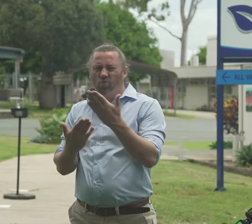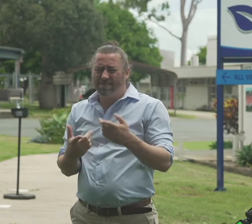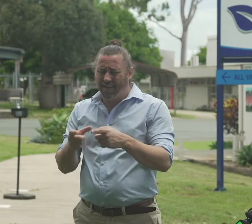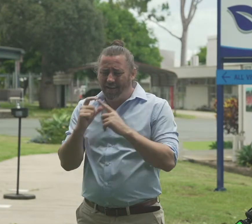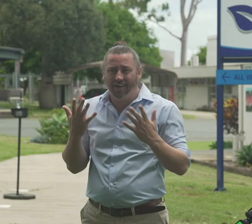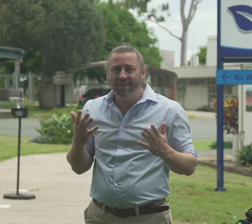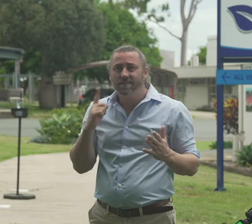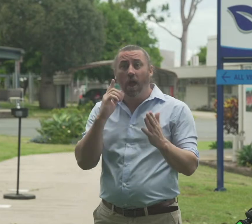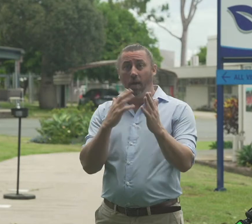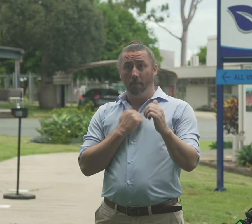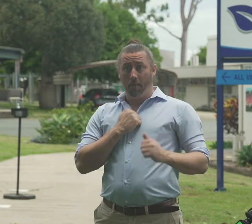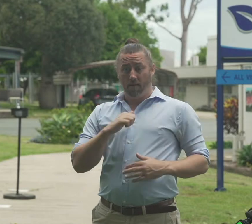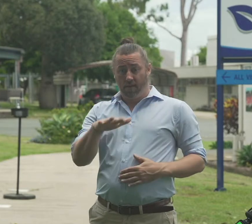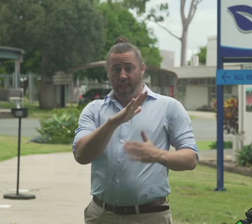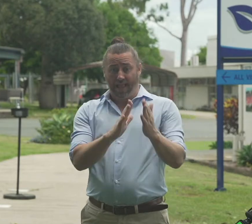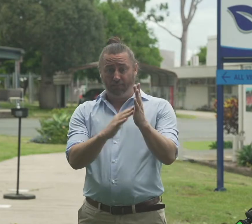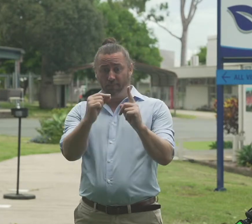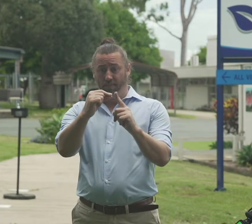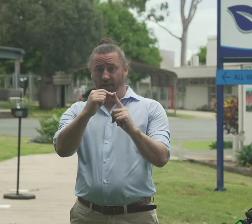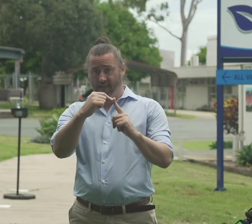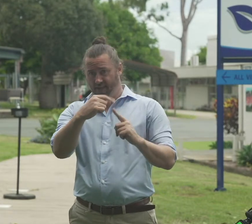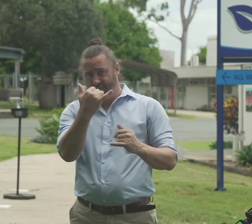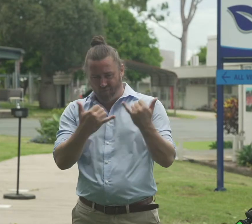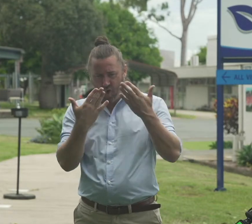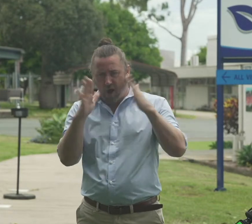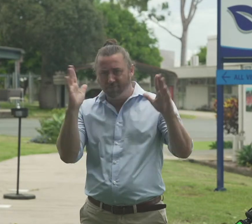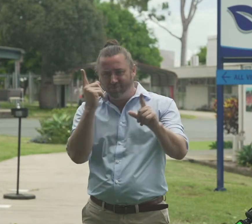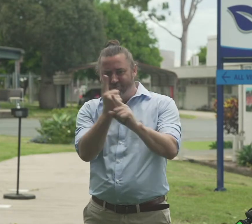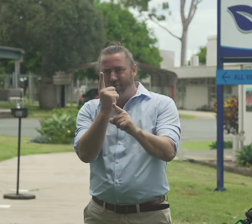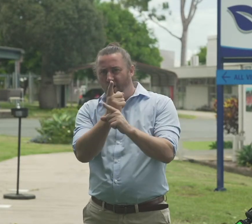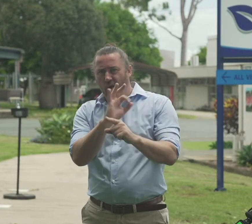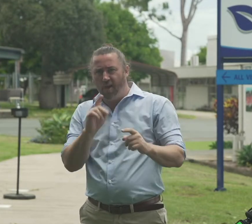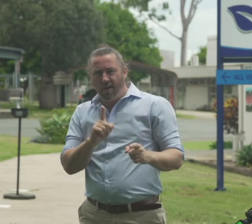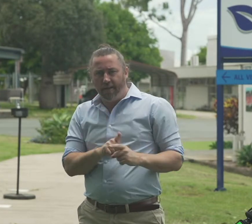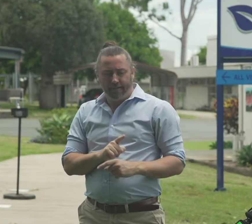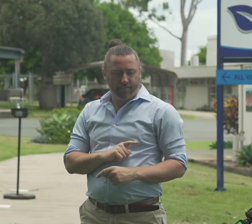think, and they've not expressed views of concern.